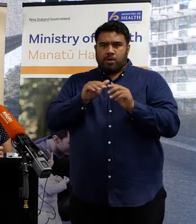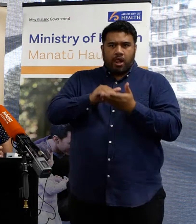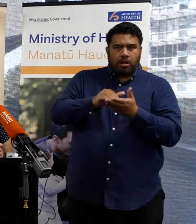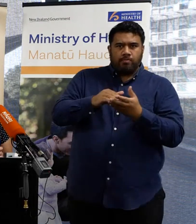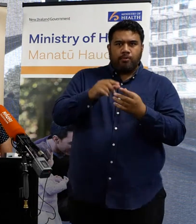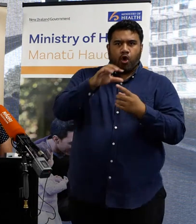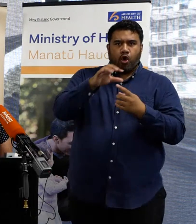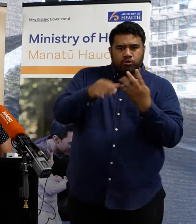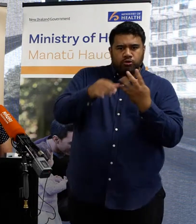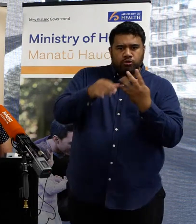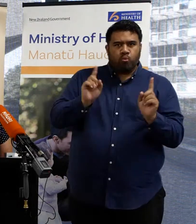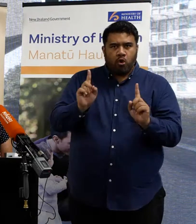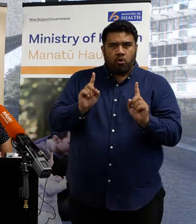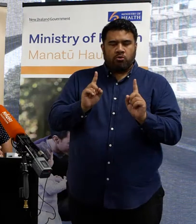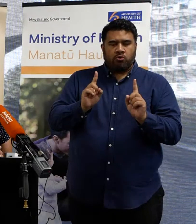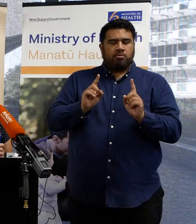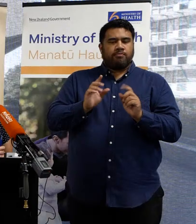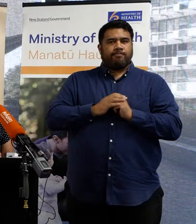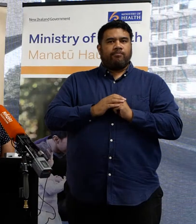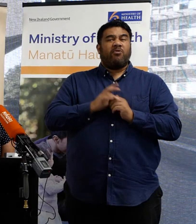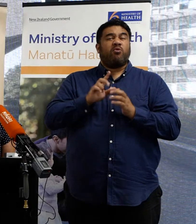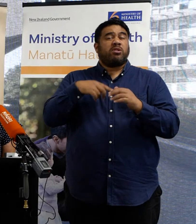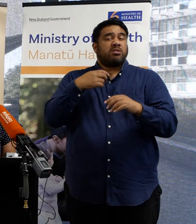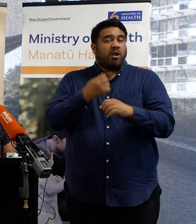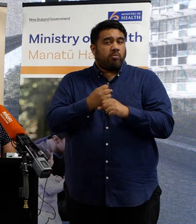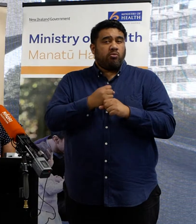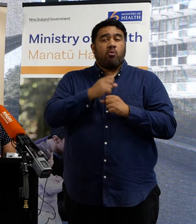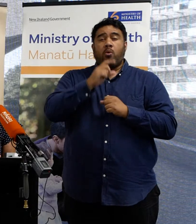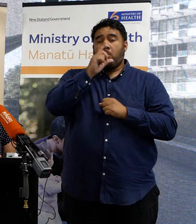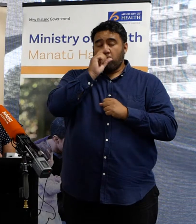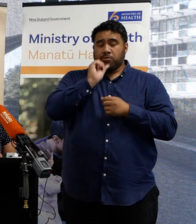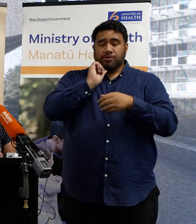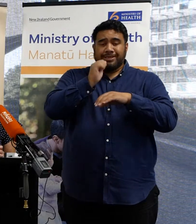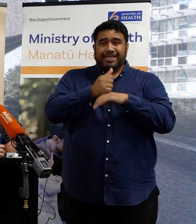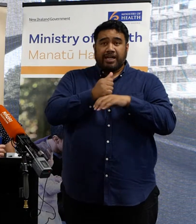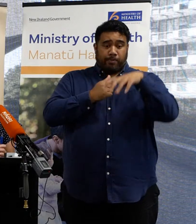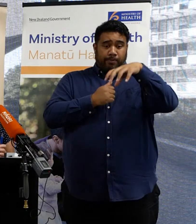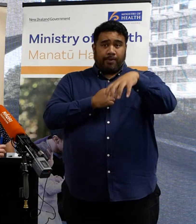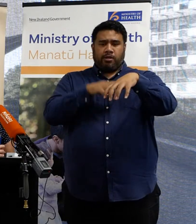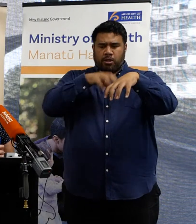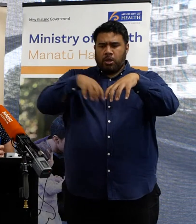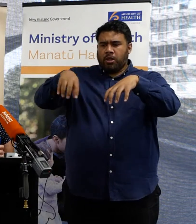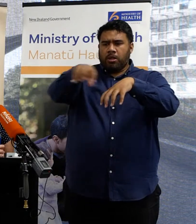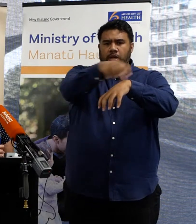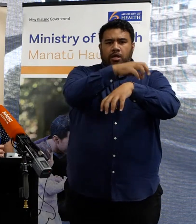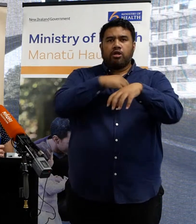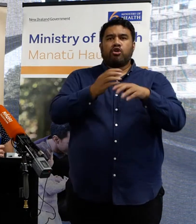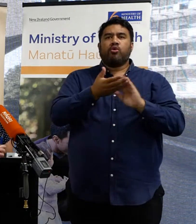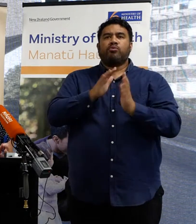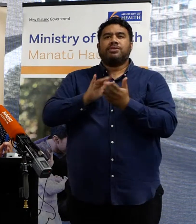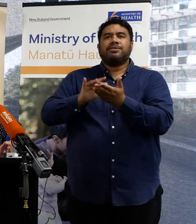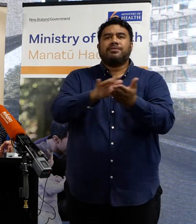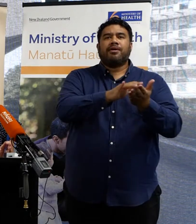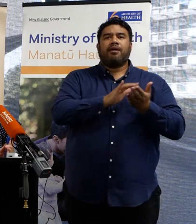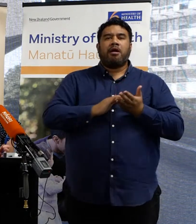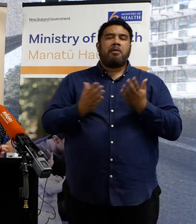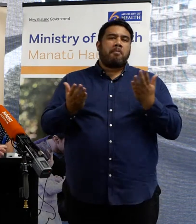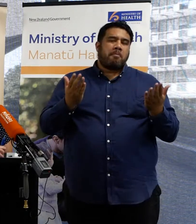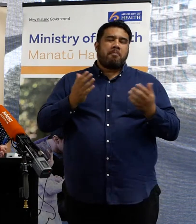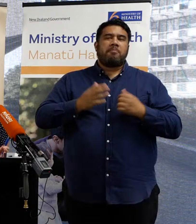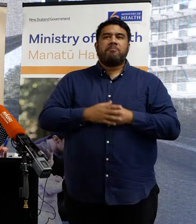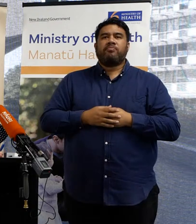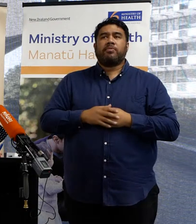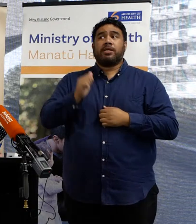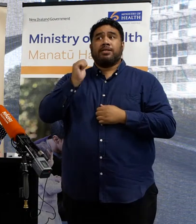these. And that would include the possibility of community-based assessment centres in those areas. As the